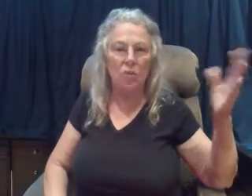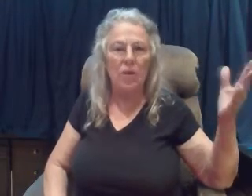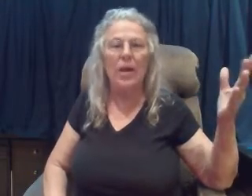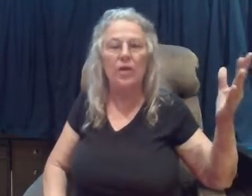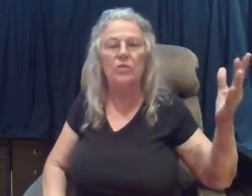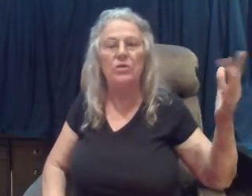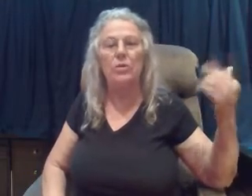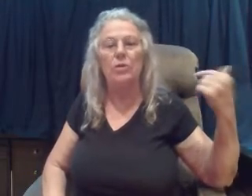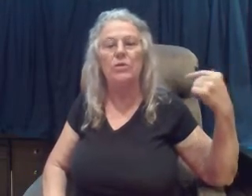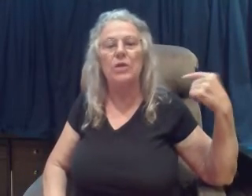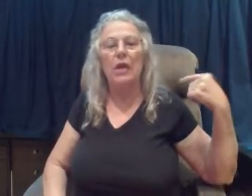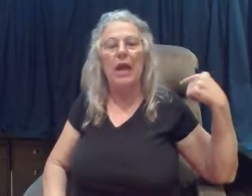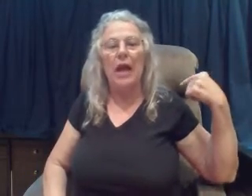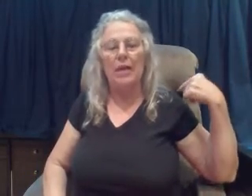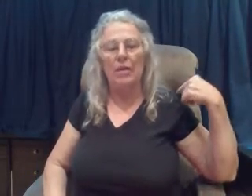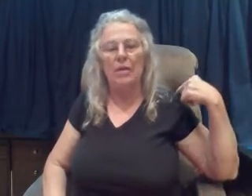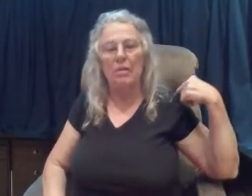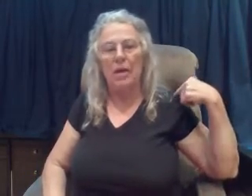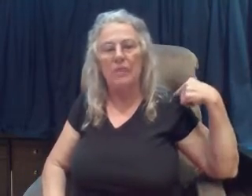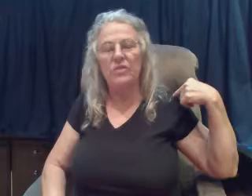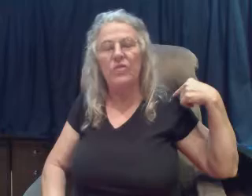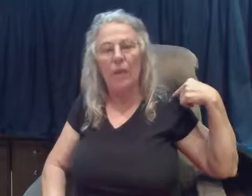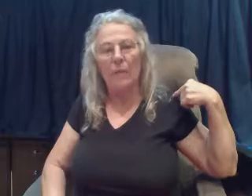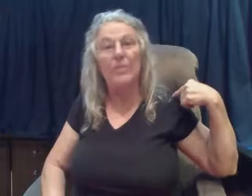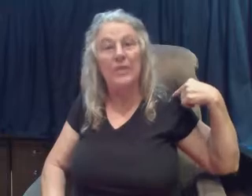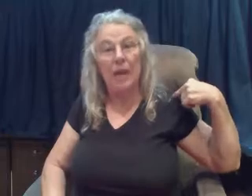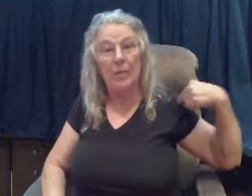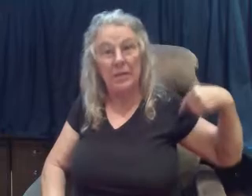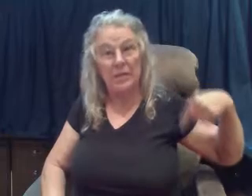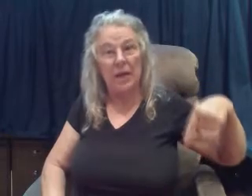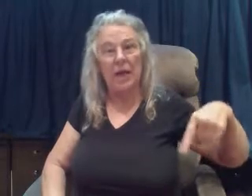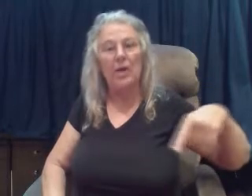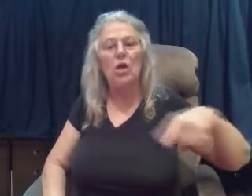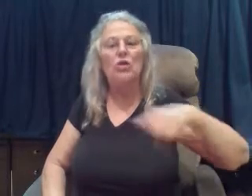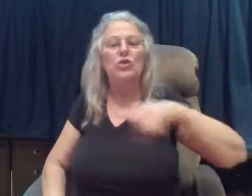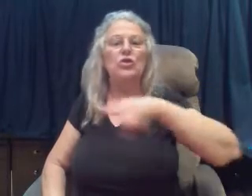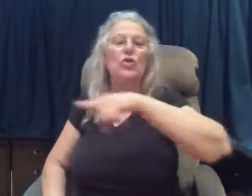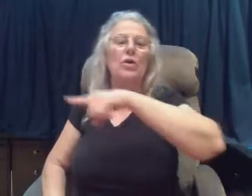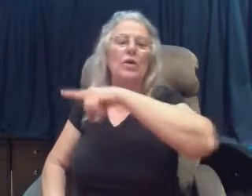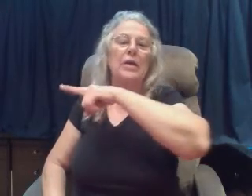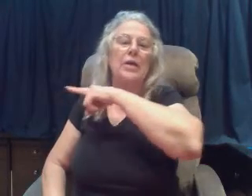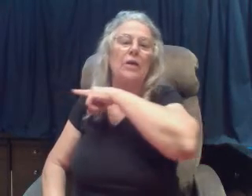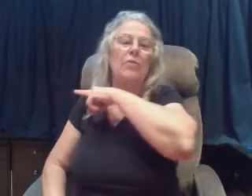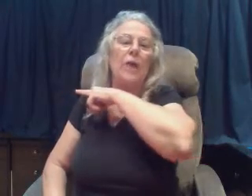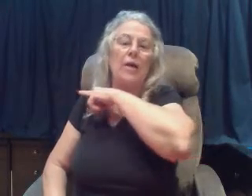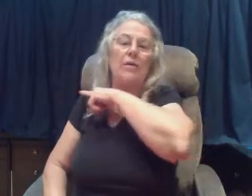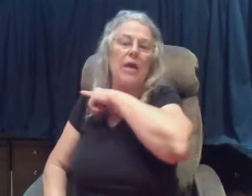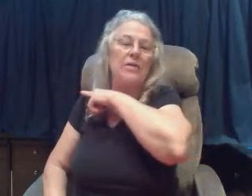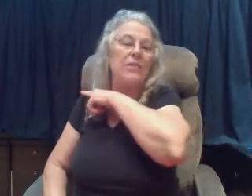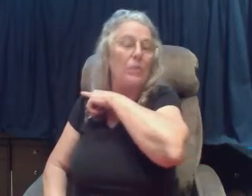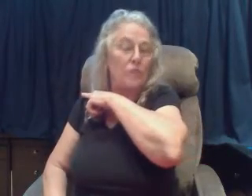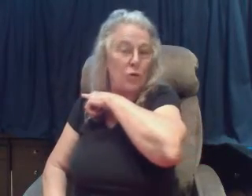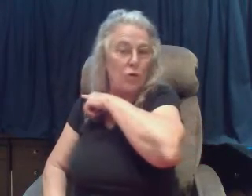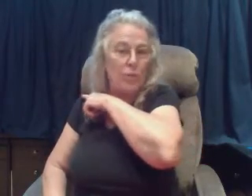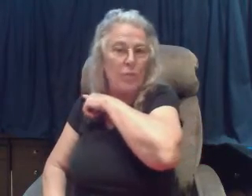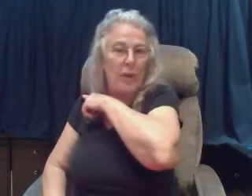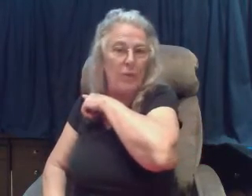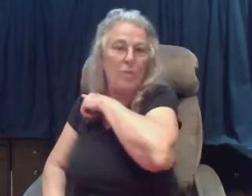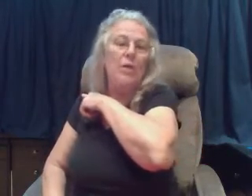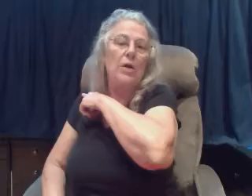one I use the most, and it comes from the dominant side, circling around as if there was a group of people to